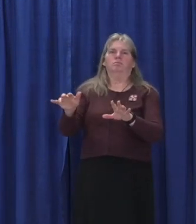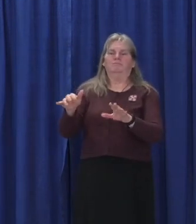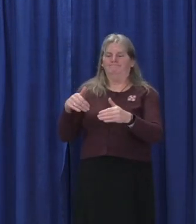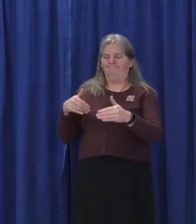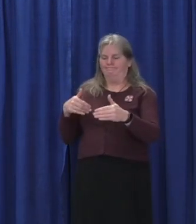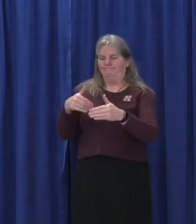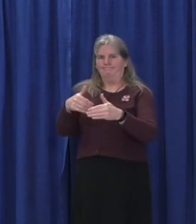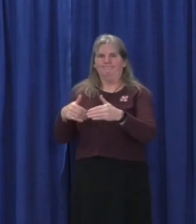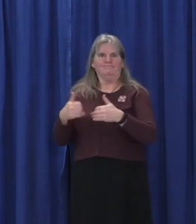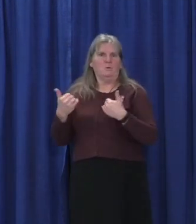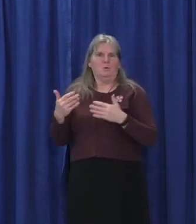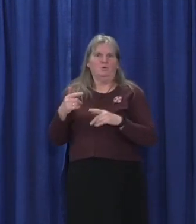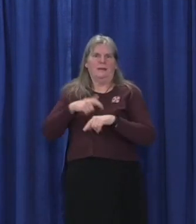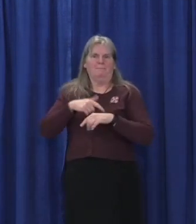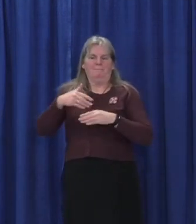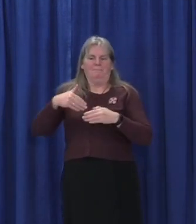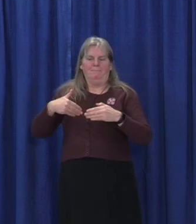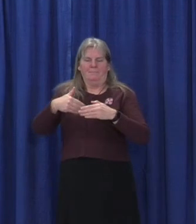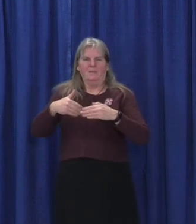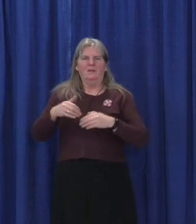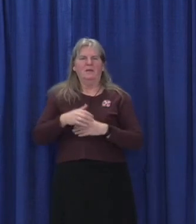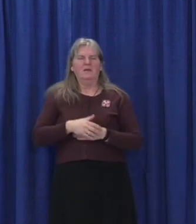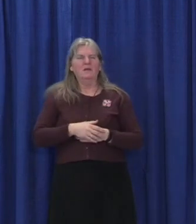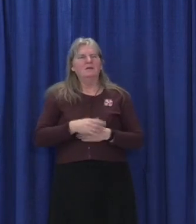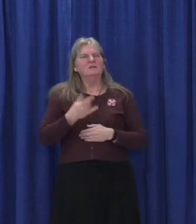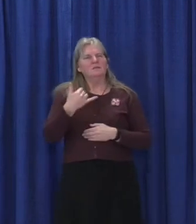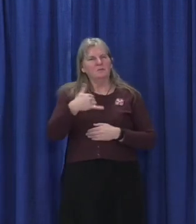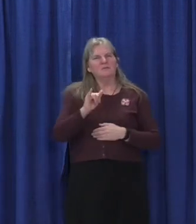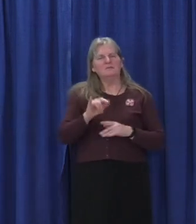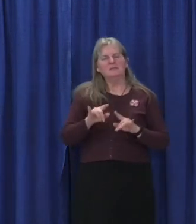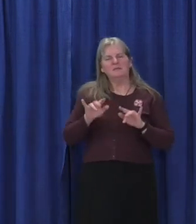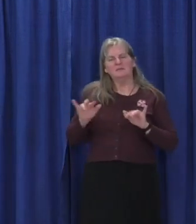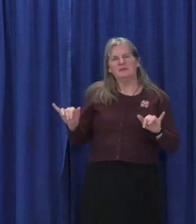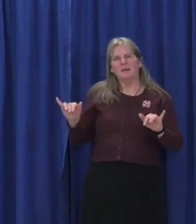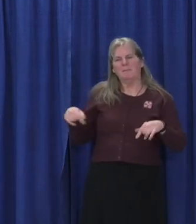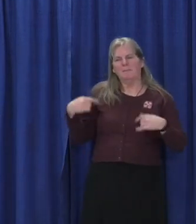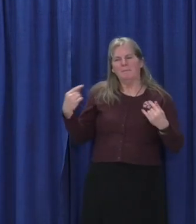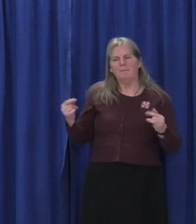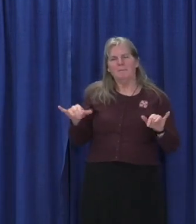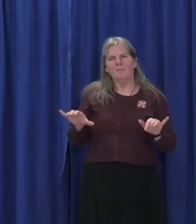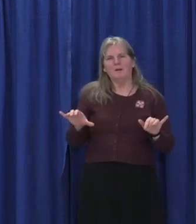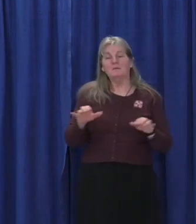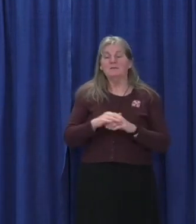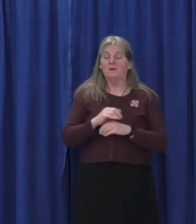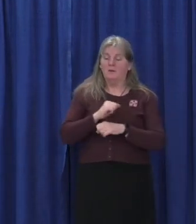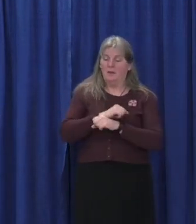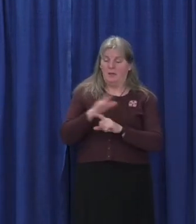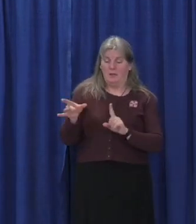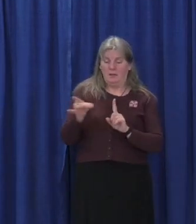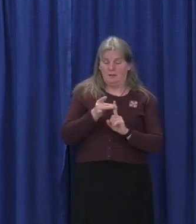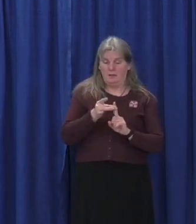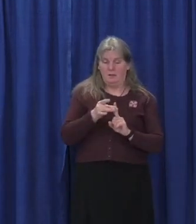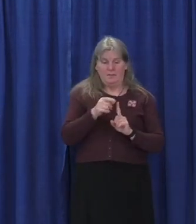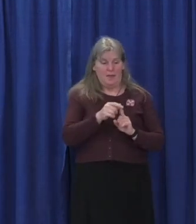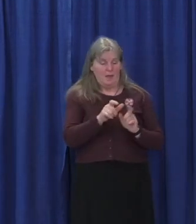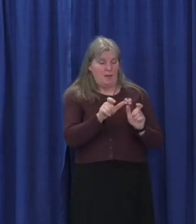If we have, we'll use the same benchmarks that we always use. So a case, how contained is